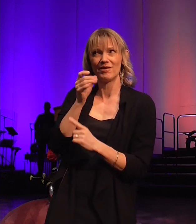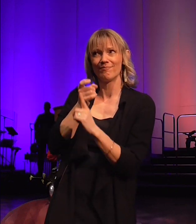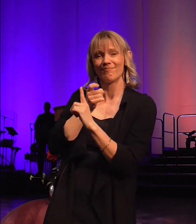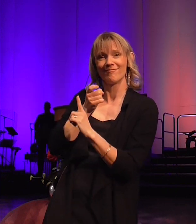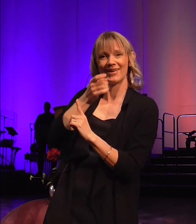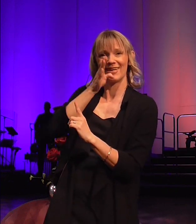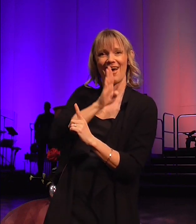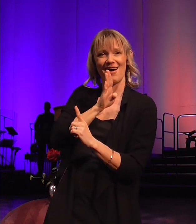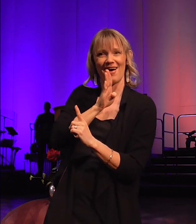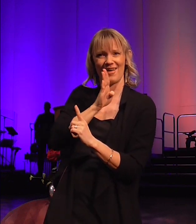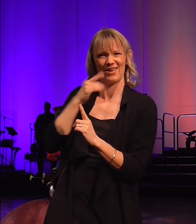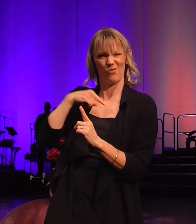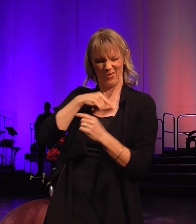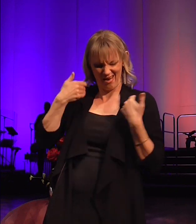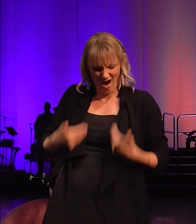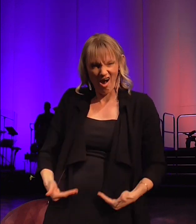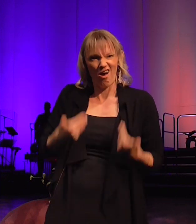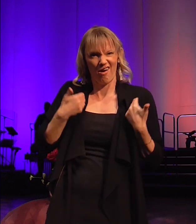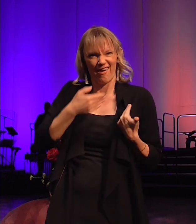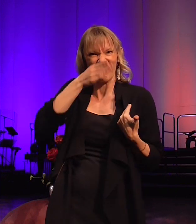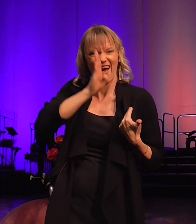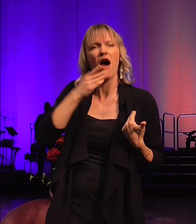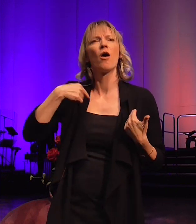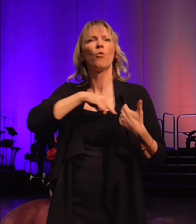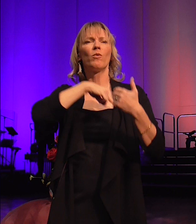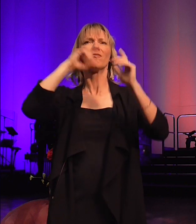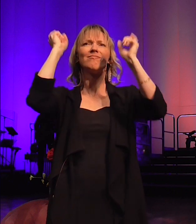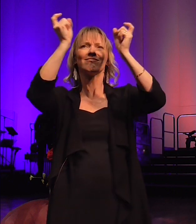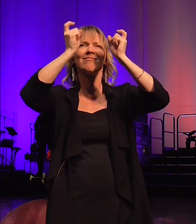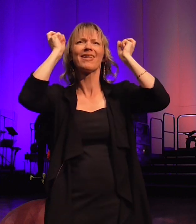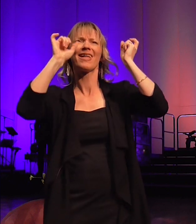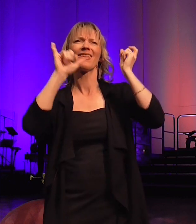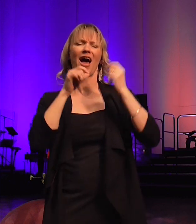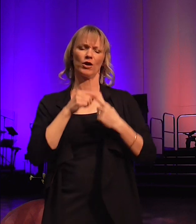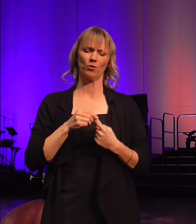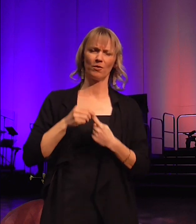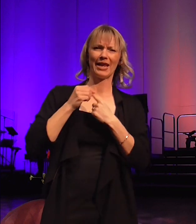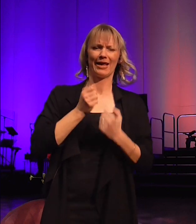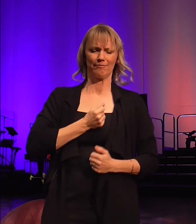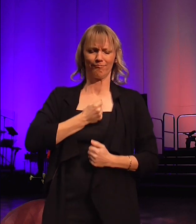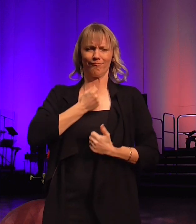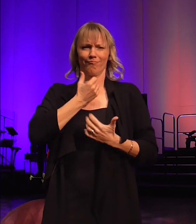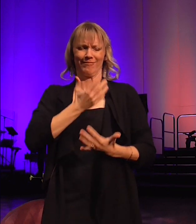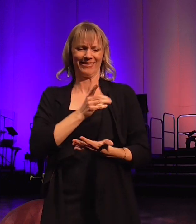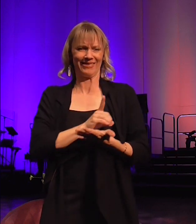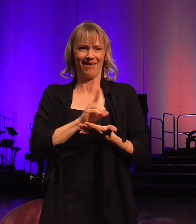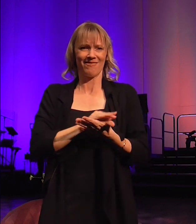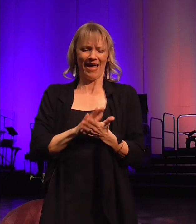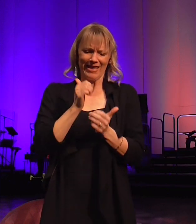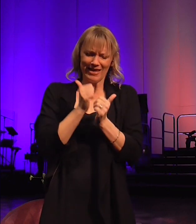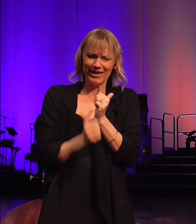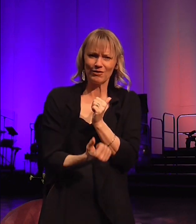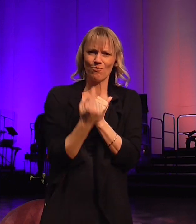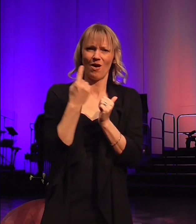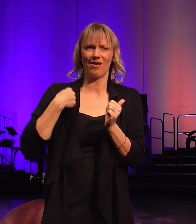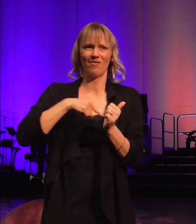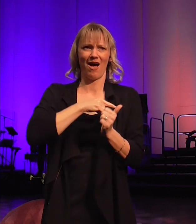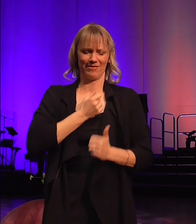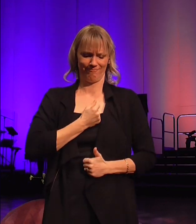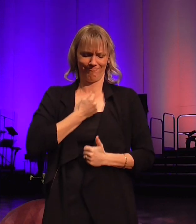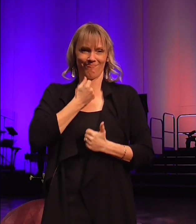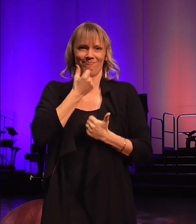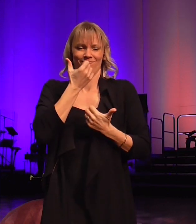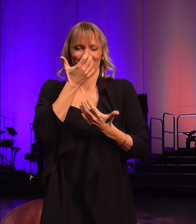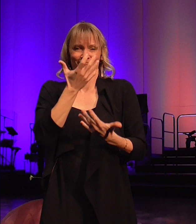And we celebrate that unique expression of the divine that each and every one of us is.